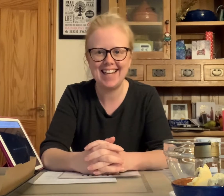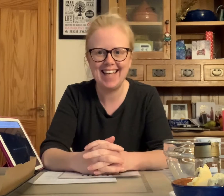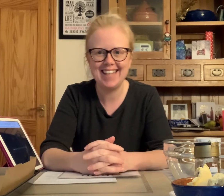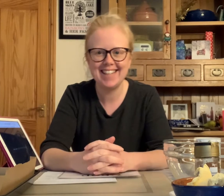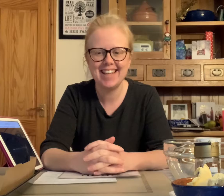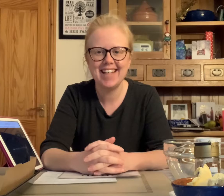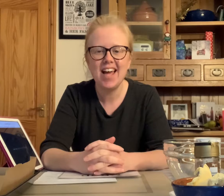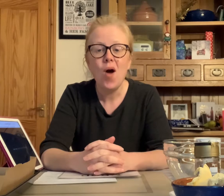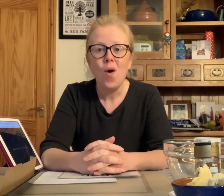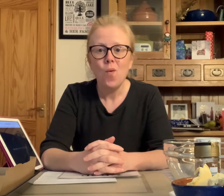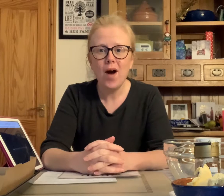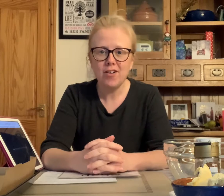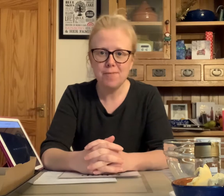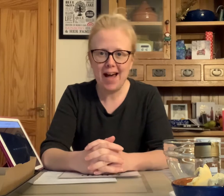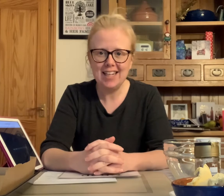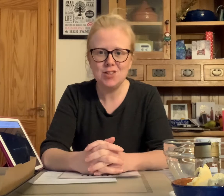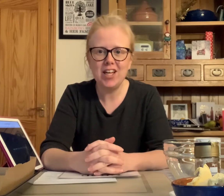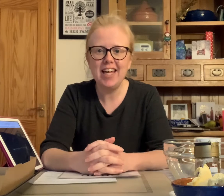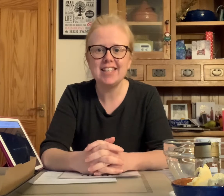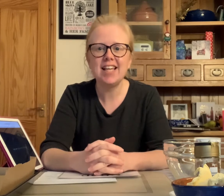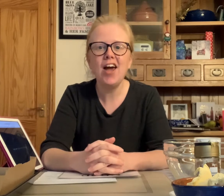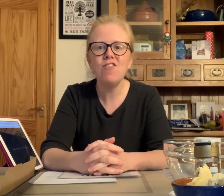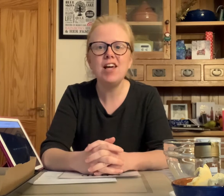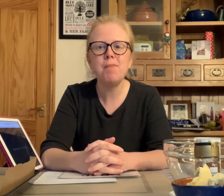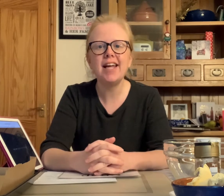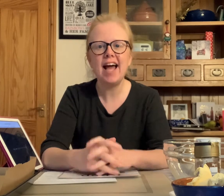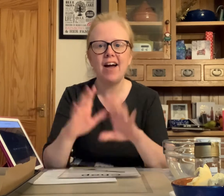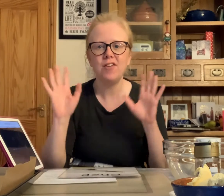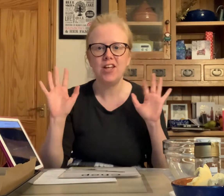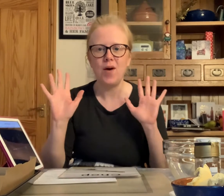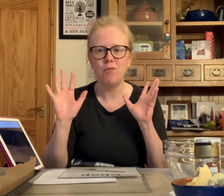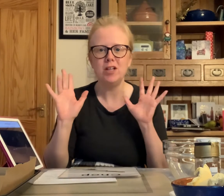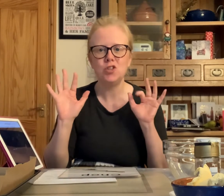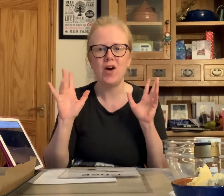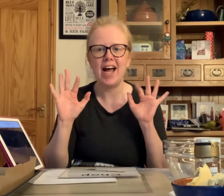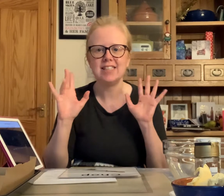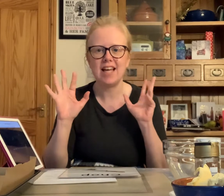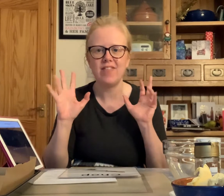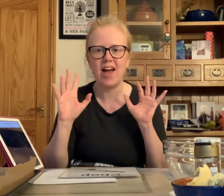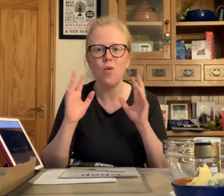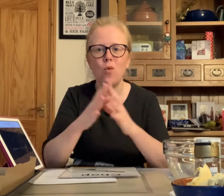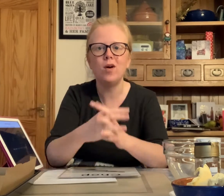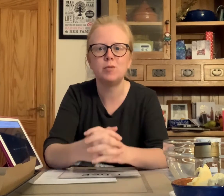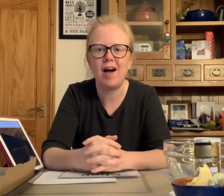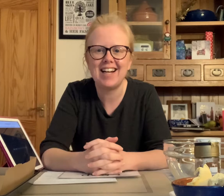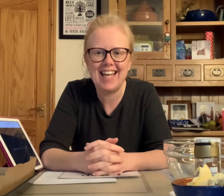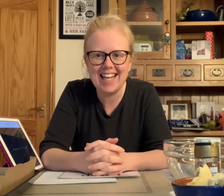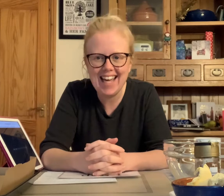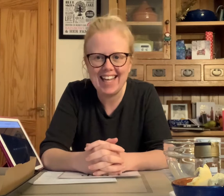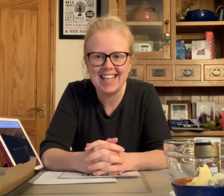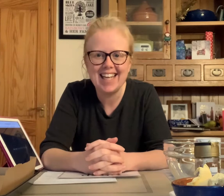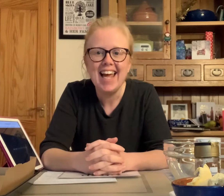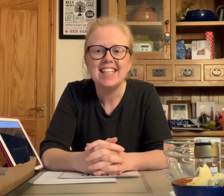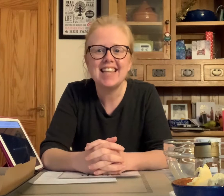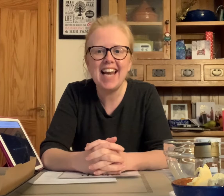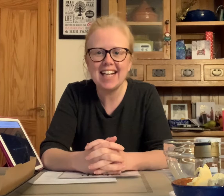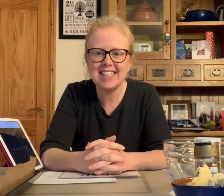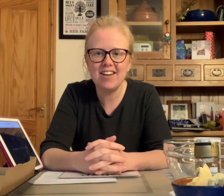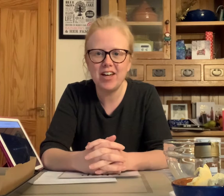clean. Welcome back little cooks, so hopefully by now you have washed your hands and they are all sparkly and clean. So the next thing we're going to